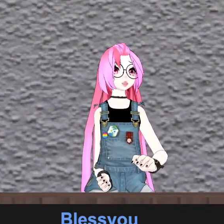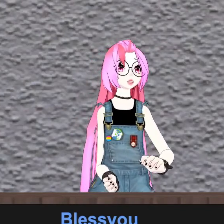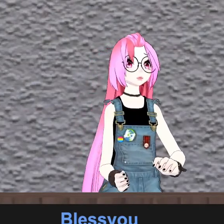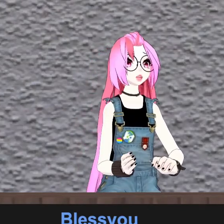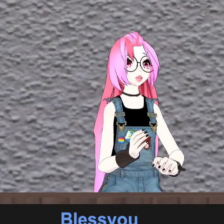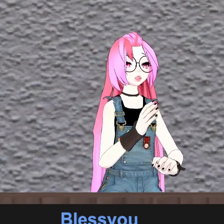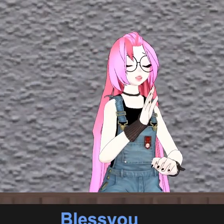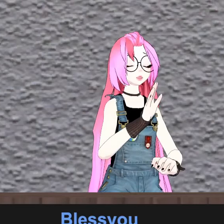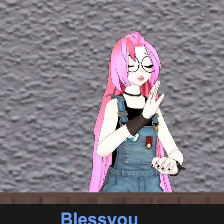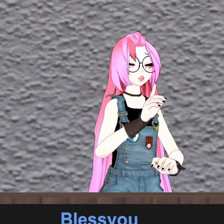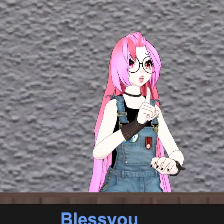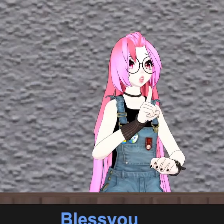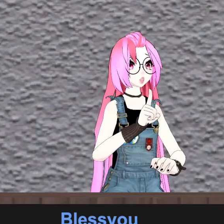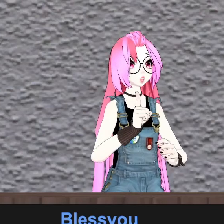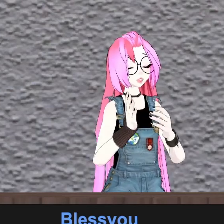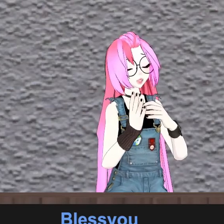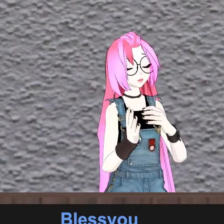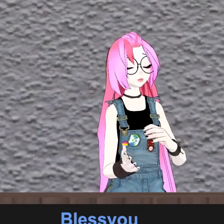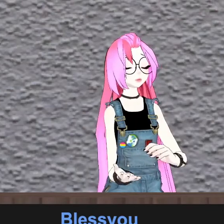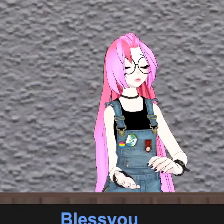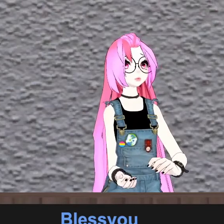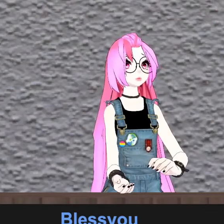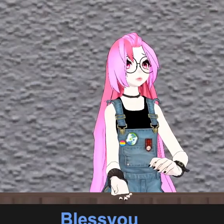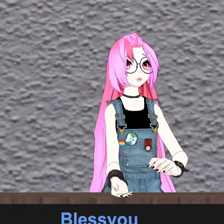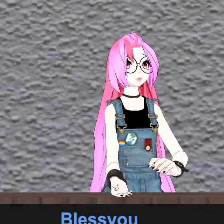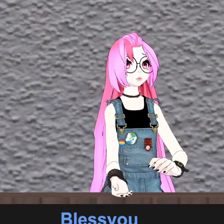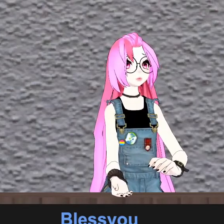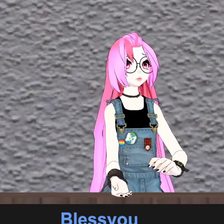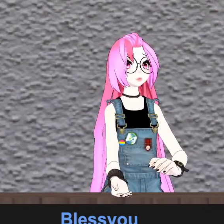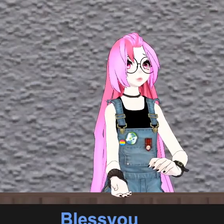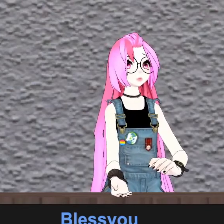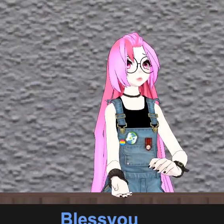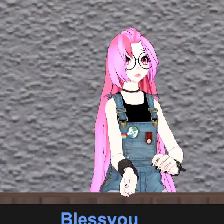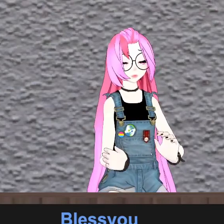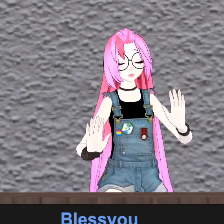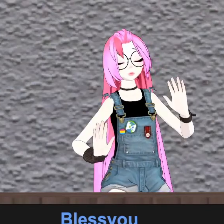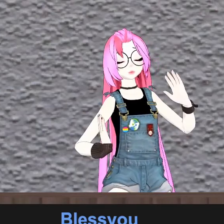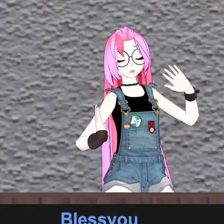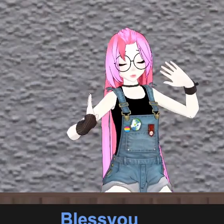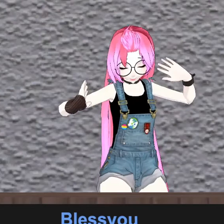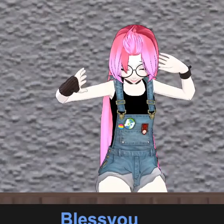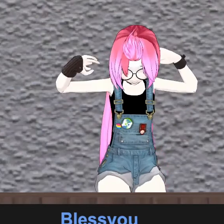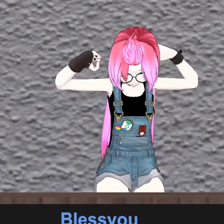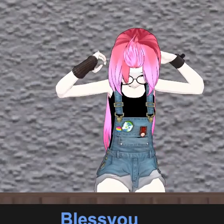Sorry, I lagged a little bit. Could you restart again? It's not a question. It's more of like a thing.